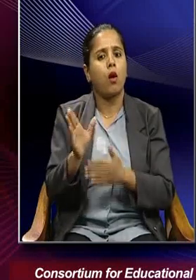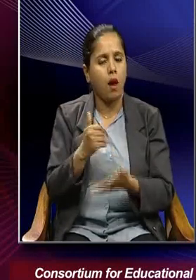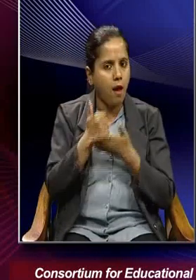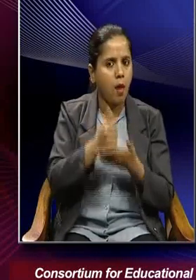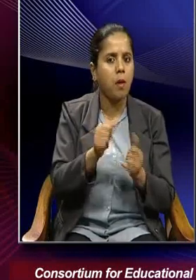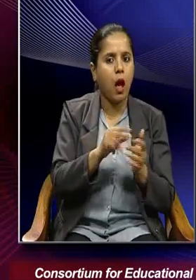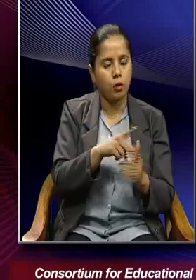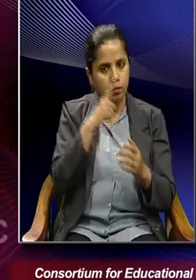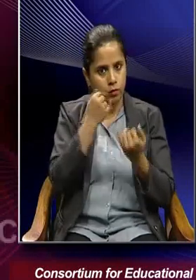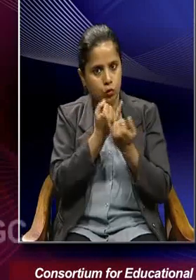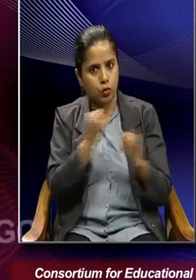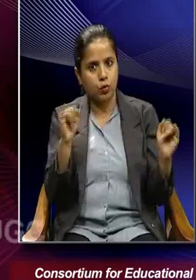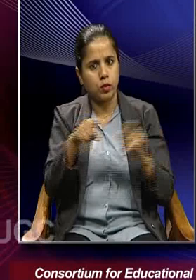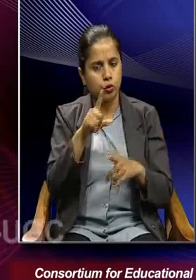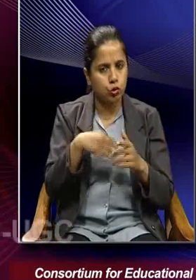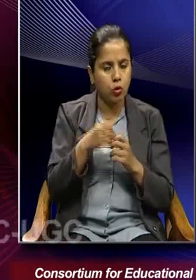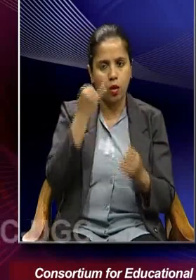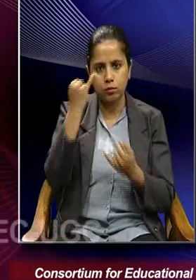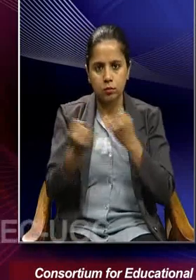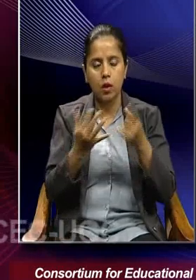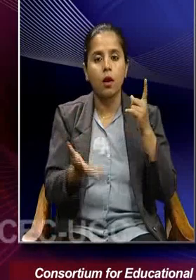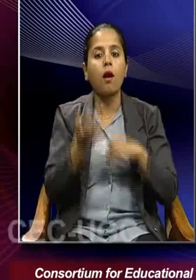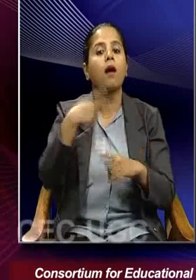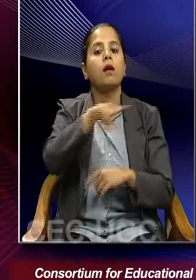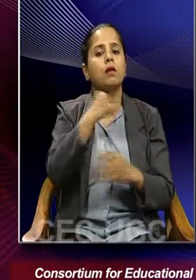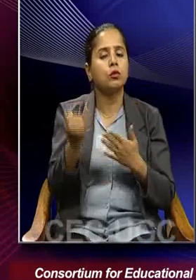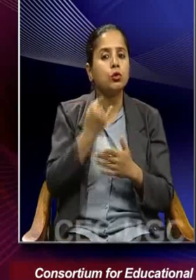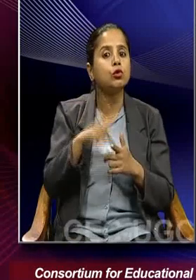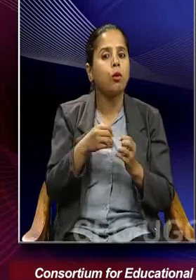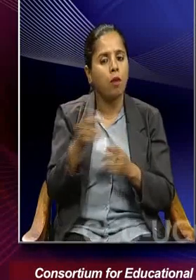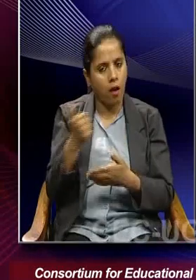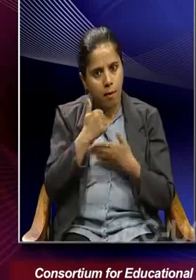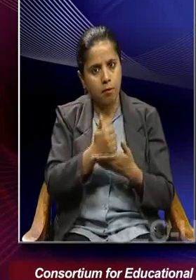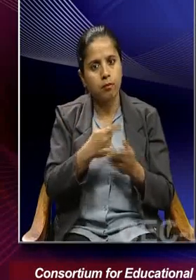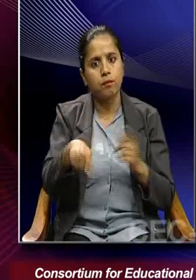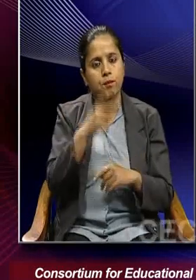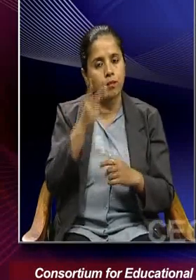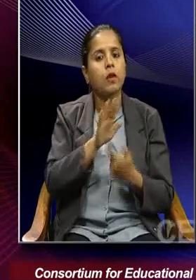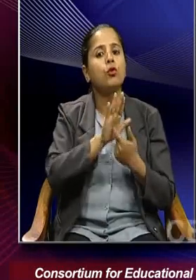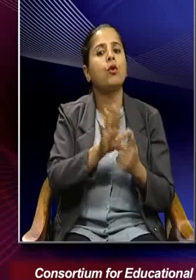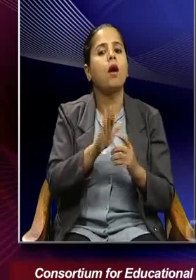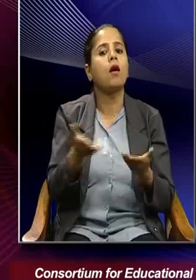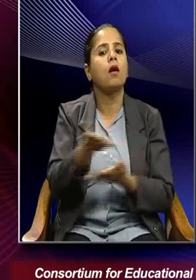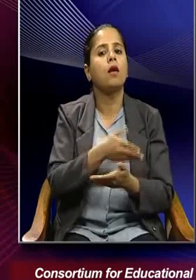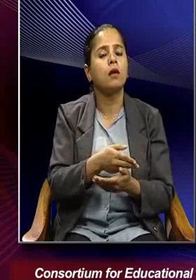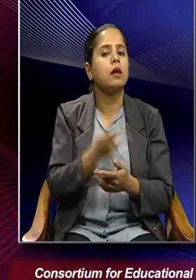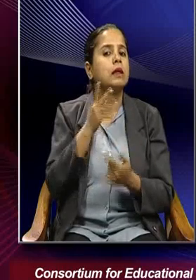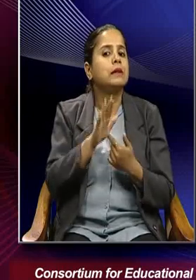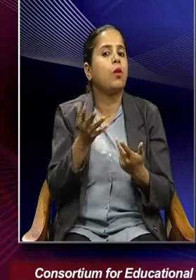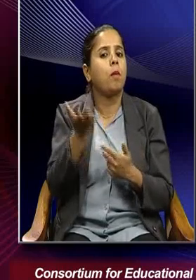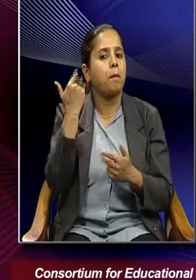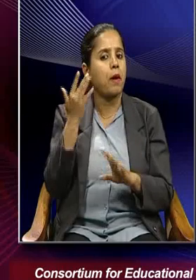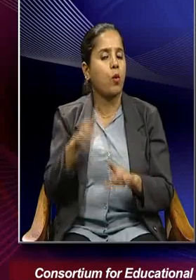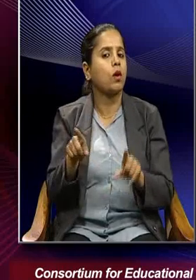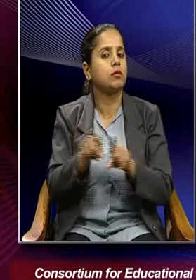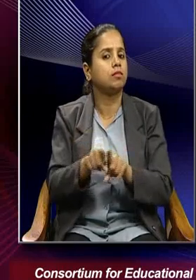becoming independent and seeking a job, and it is also being in a way conveyed, this kind of an impression was there that